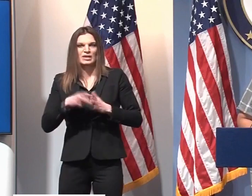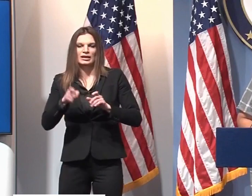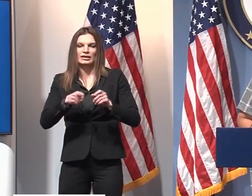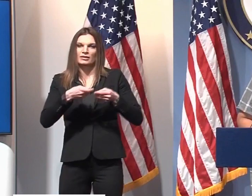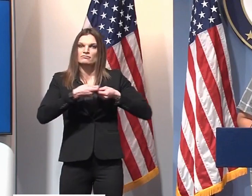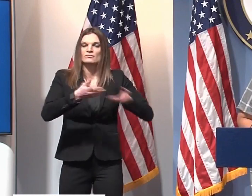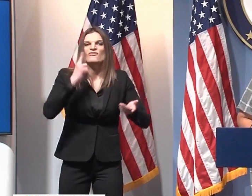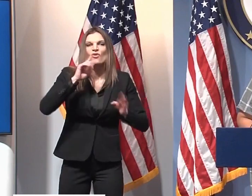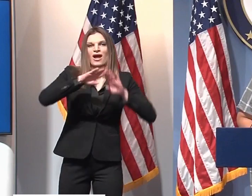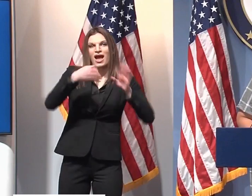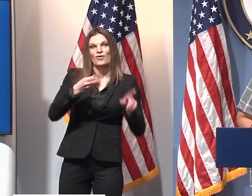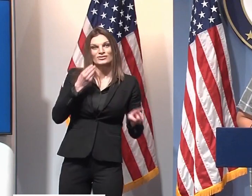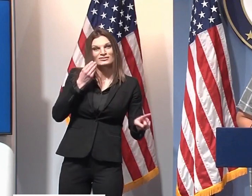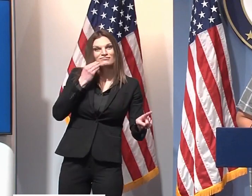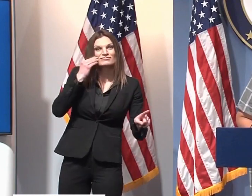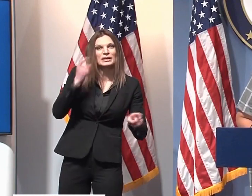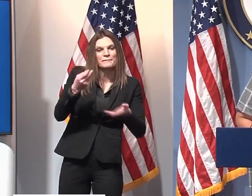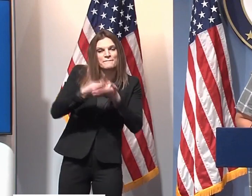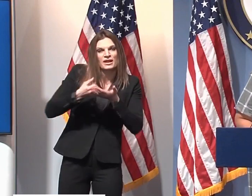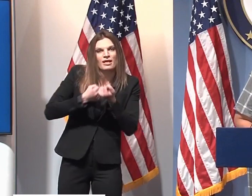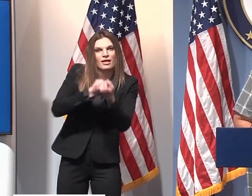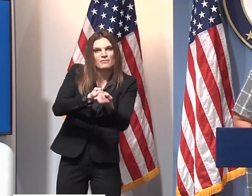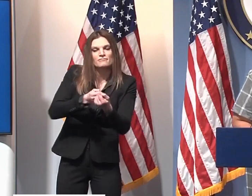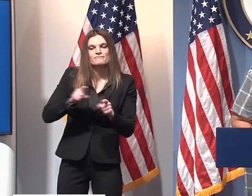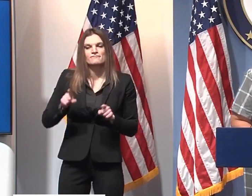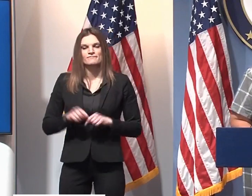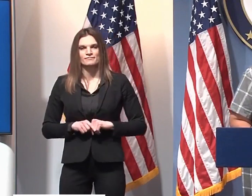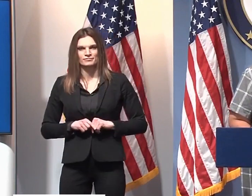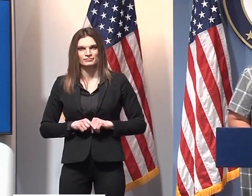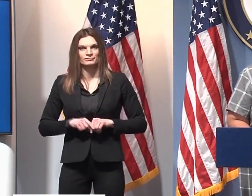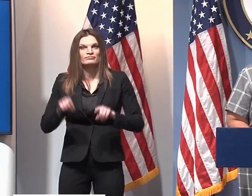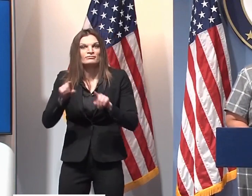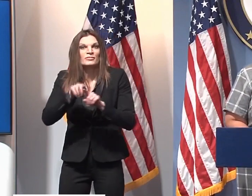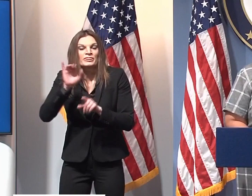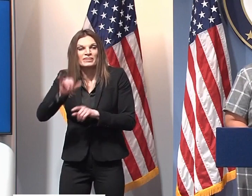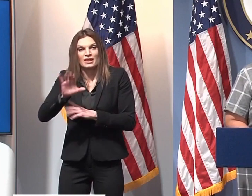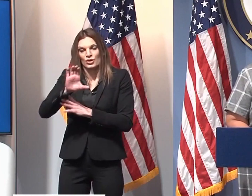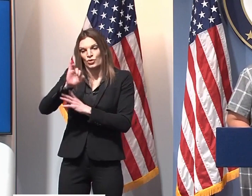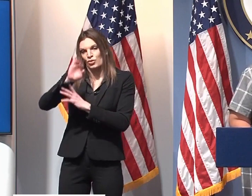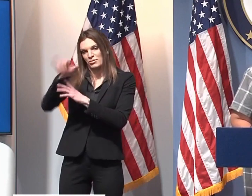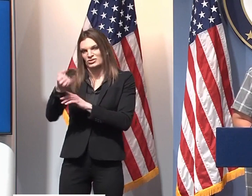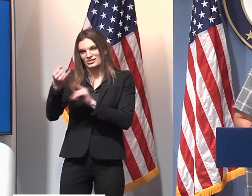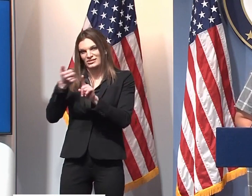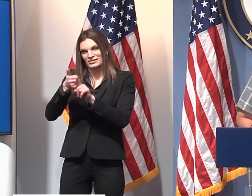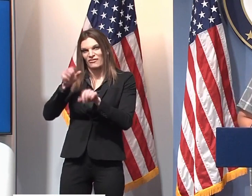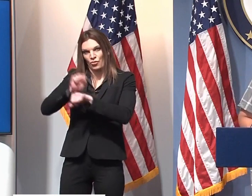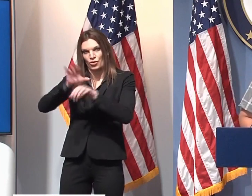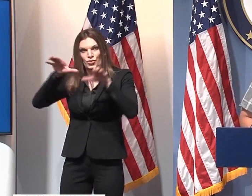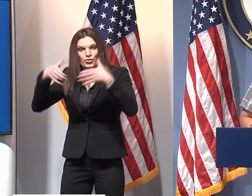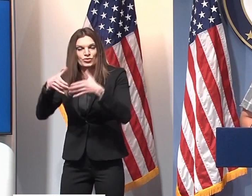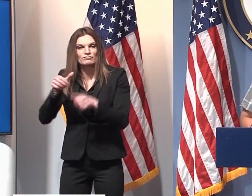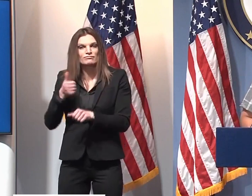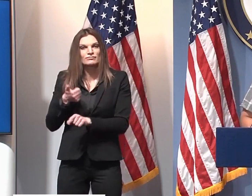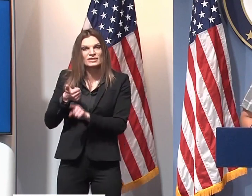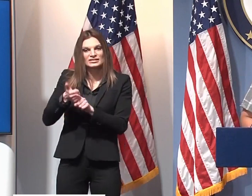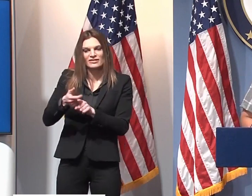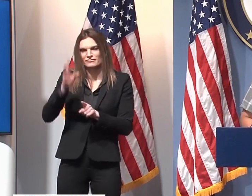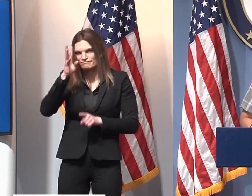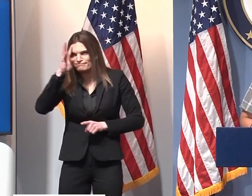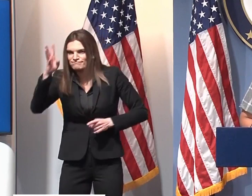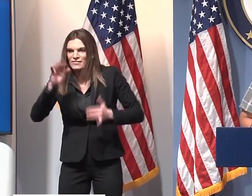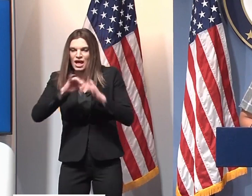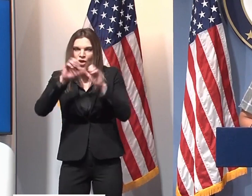Authority and the Michigan Department of Corrections. The Criminal Justice Work Group recommends expanding